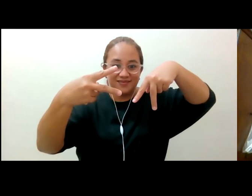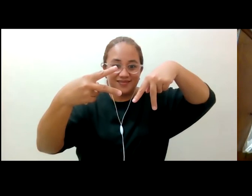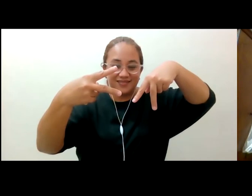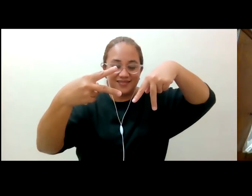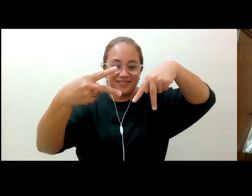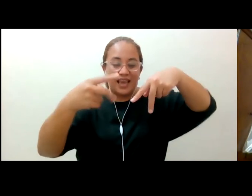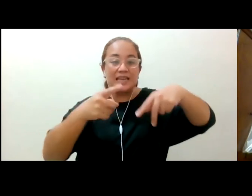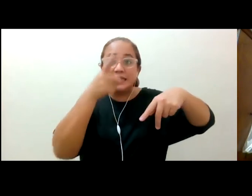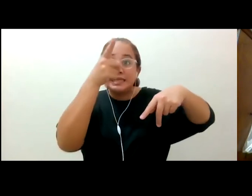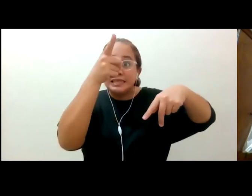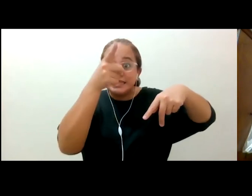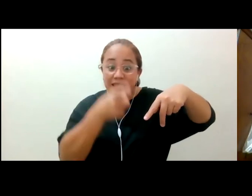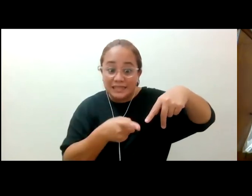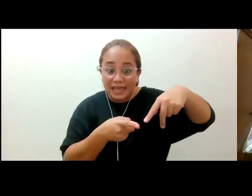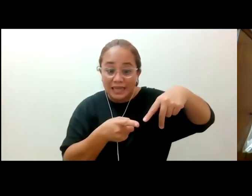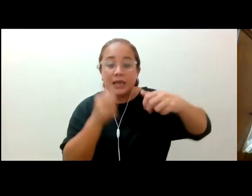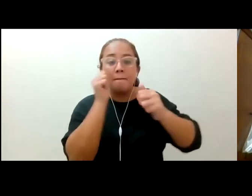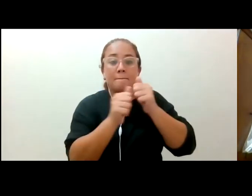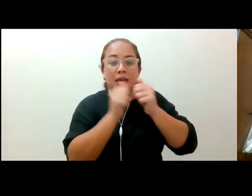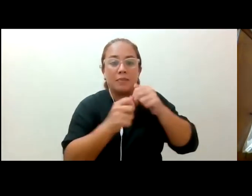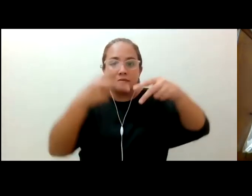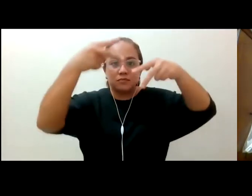indicates that they're really on top of each other.